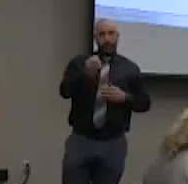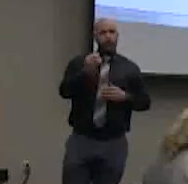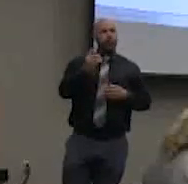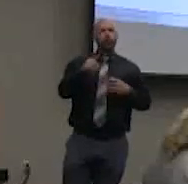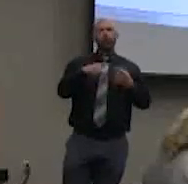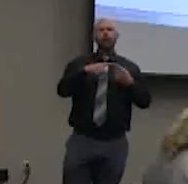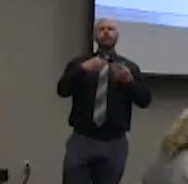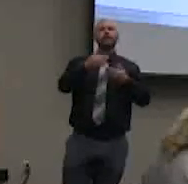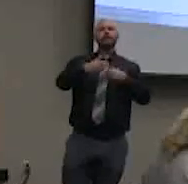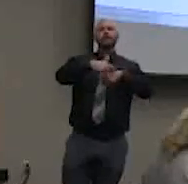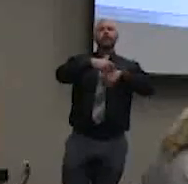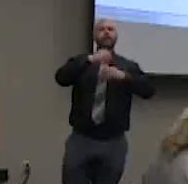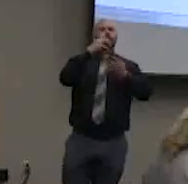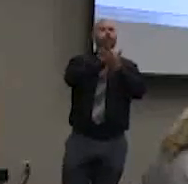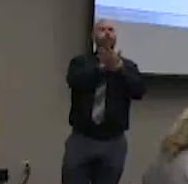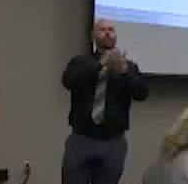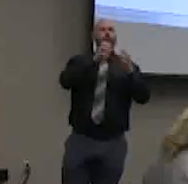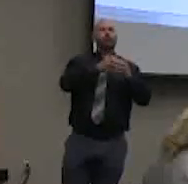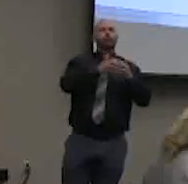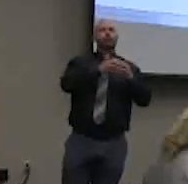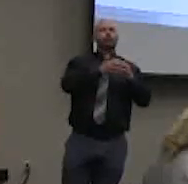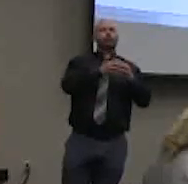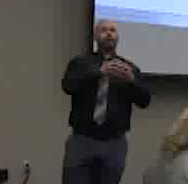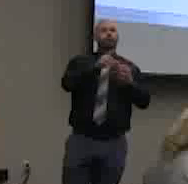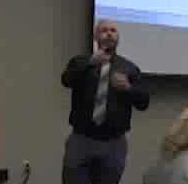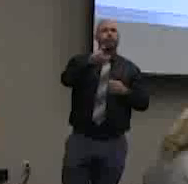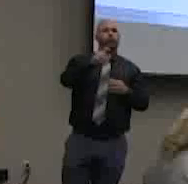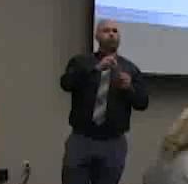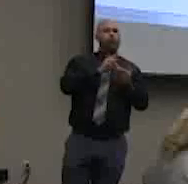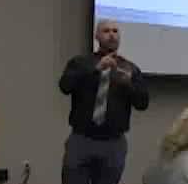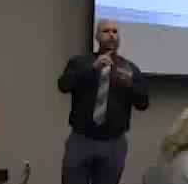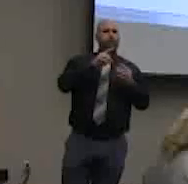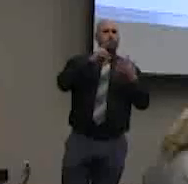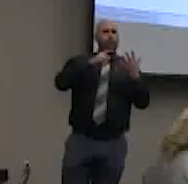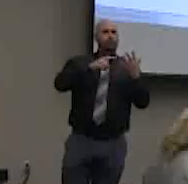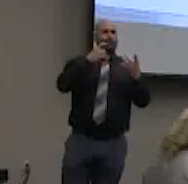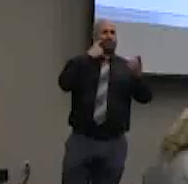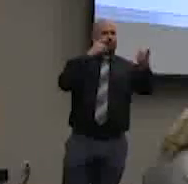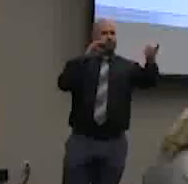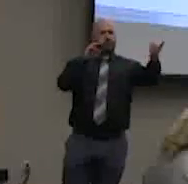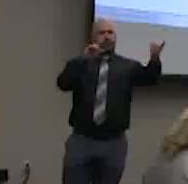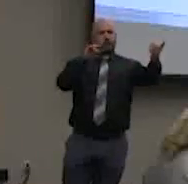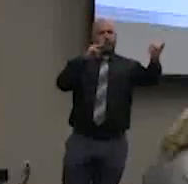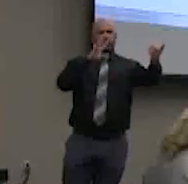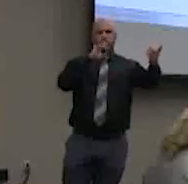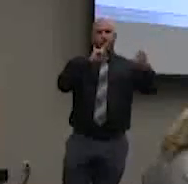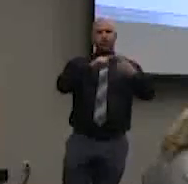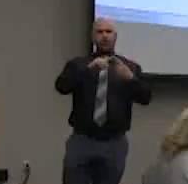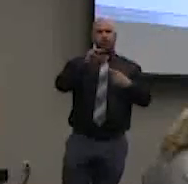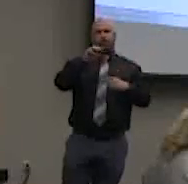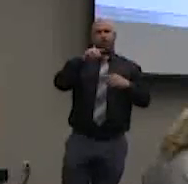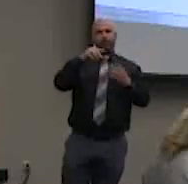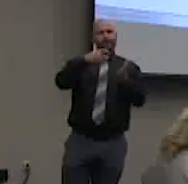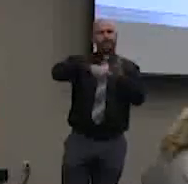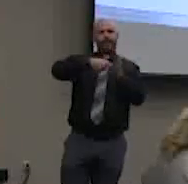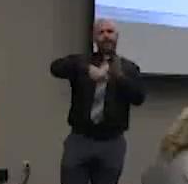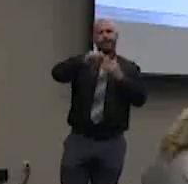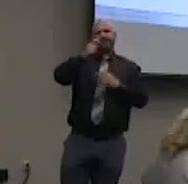together related to the very things that we just brought up? Yeah. I think over the course of the fall and winter, again, I don't